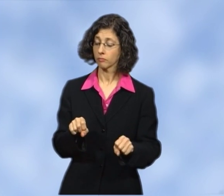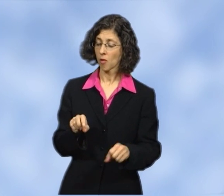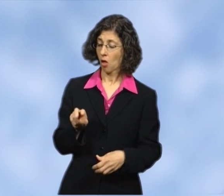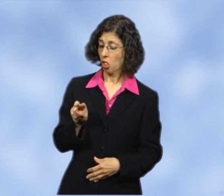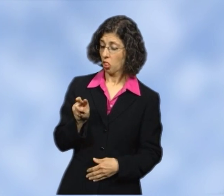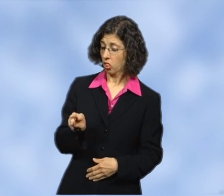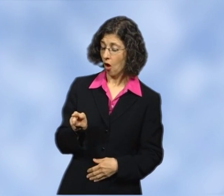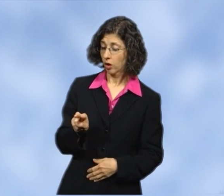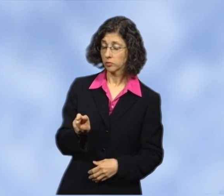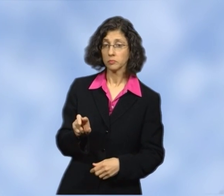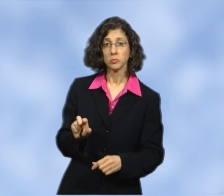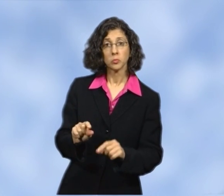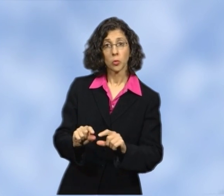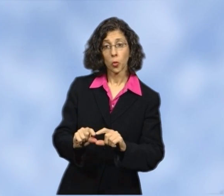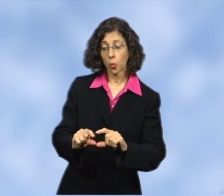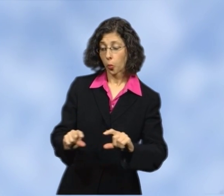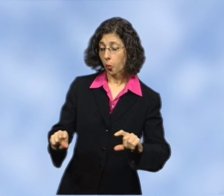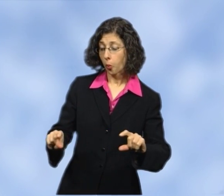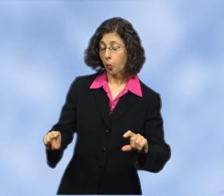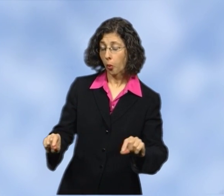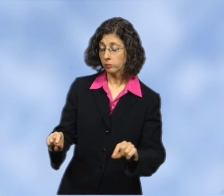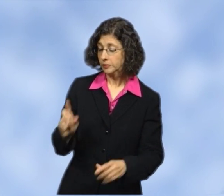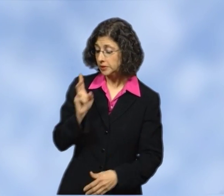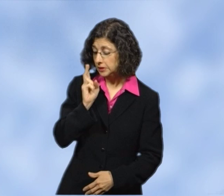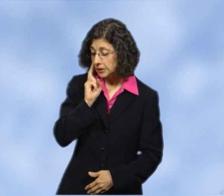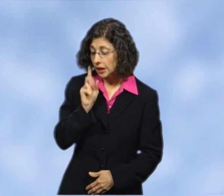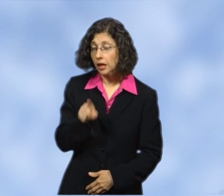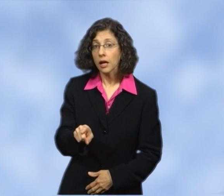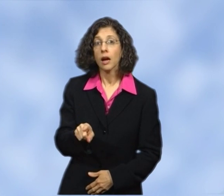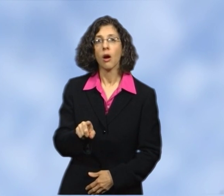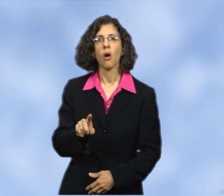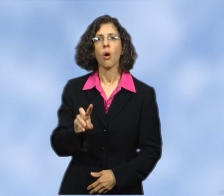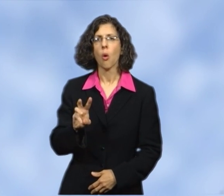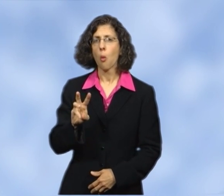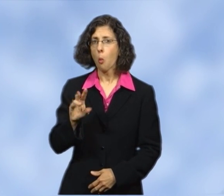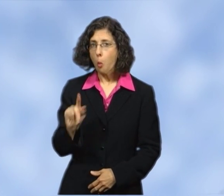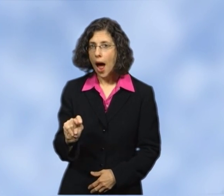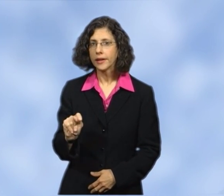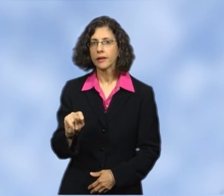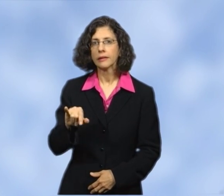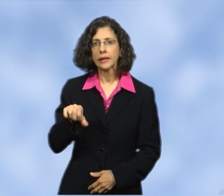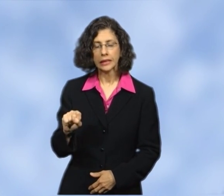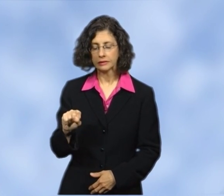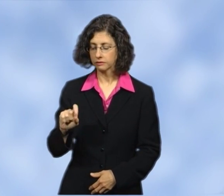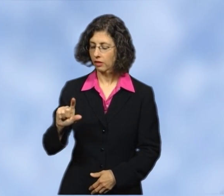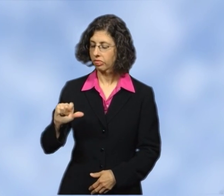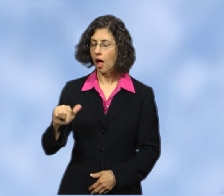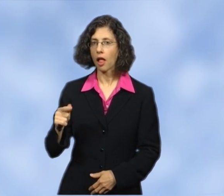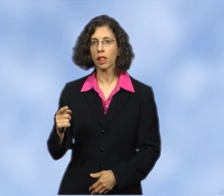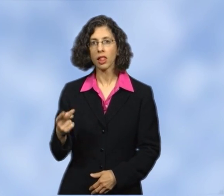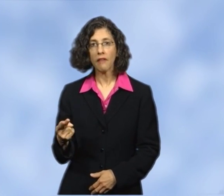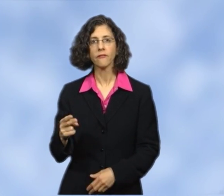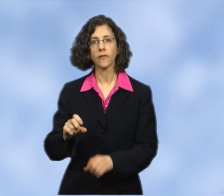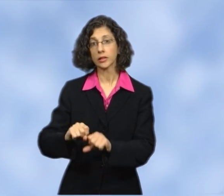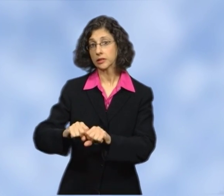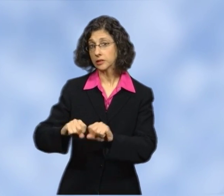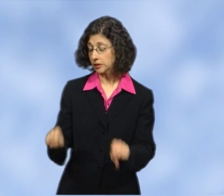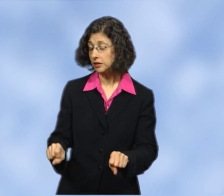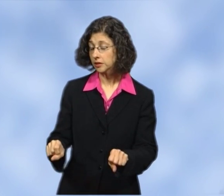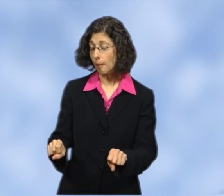just select the "What is the lymph system?" button that appears